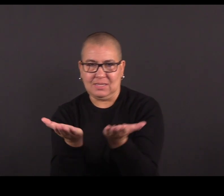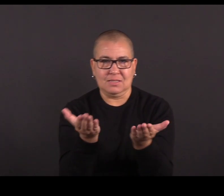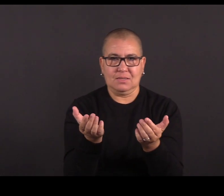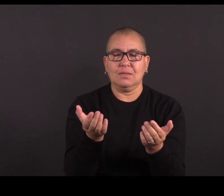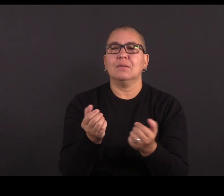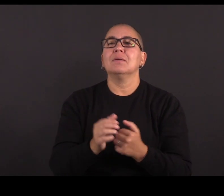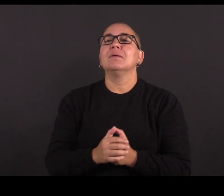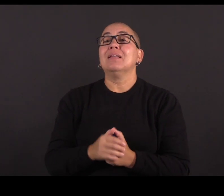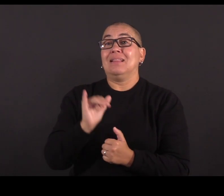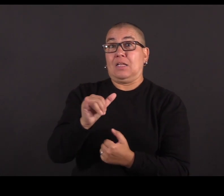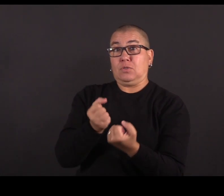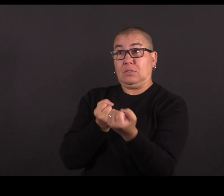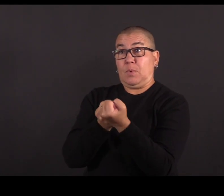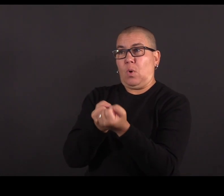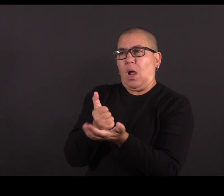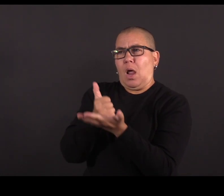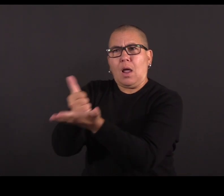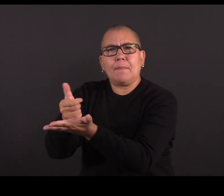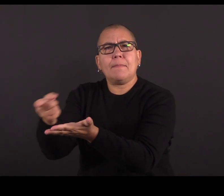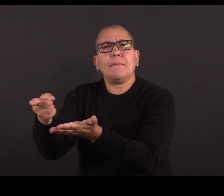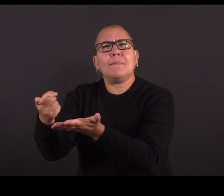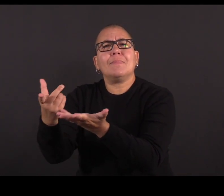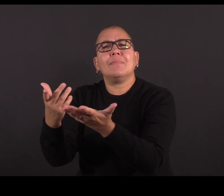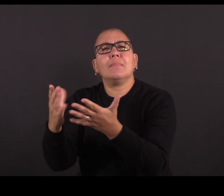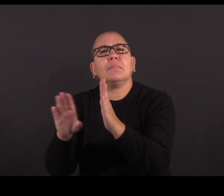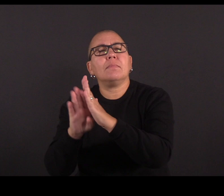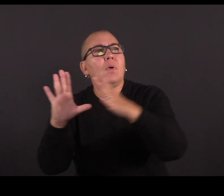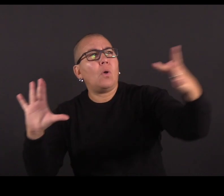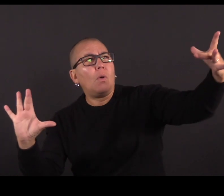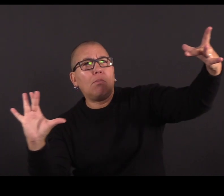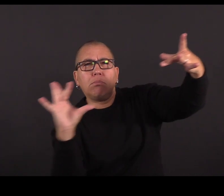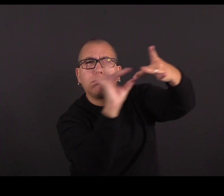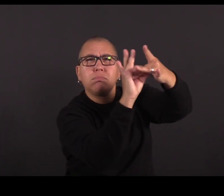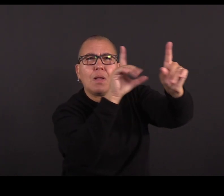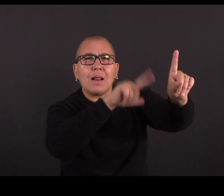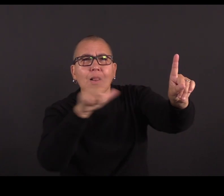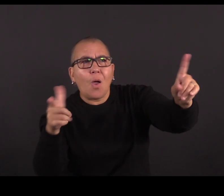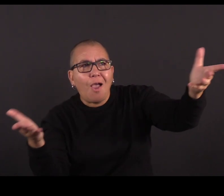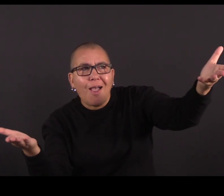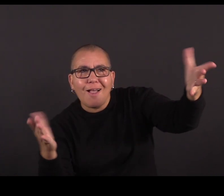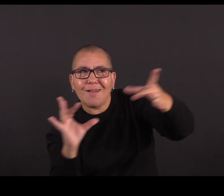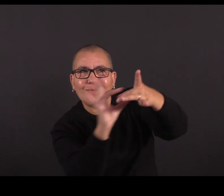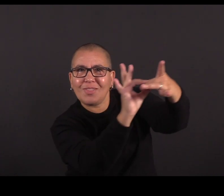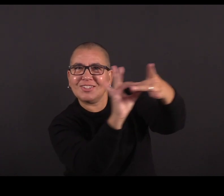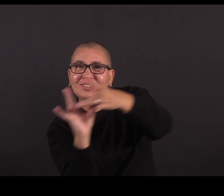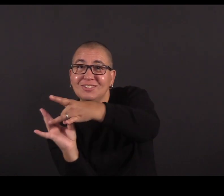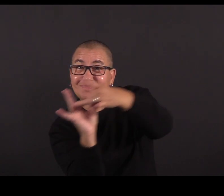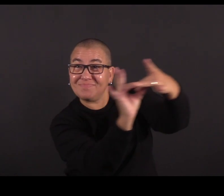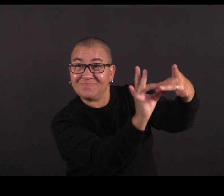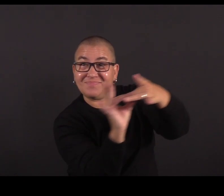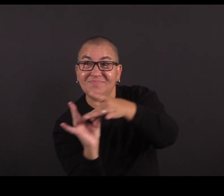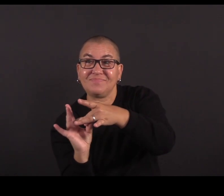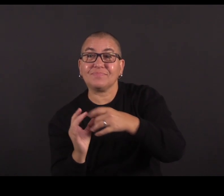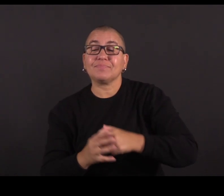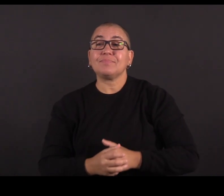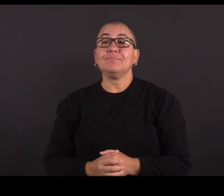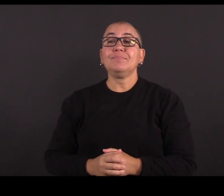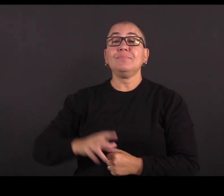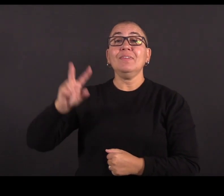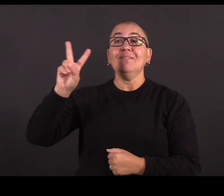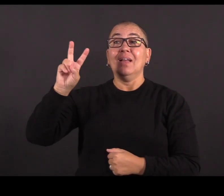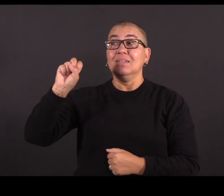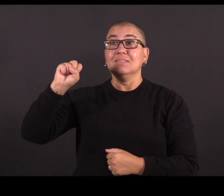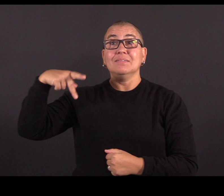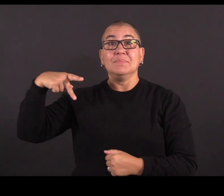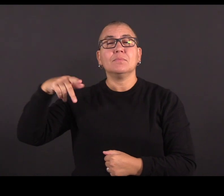with landlords for this purpose. Another good reason for VSP involvement in this program is